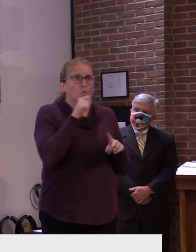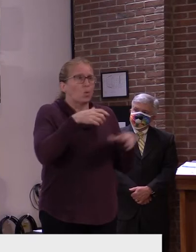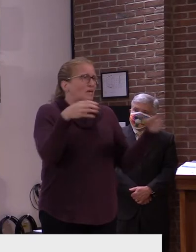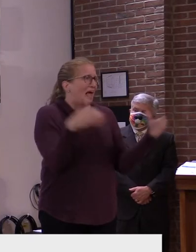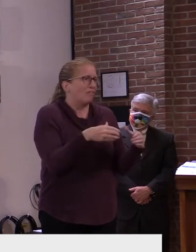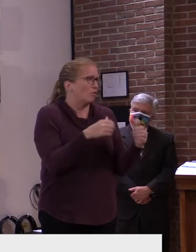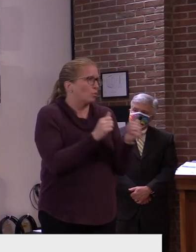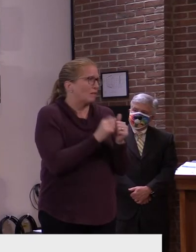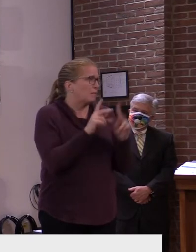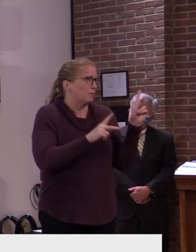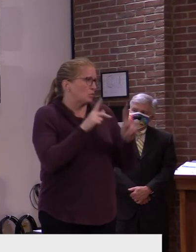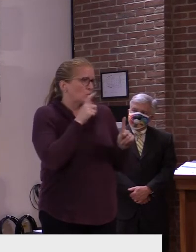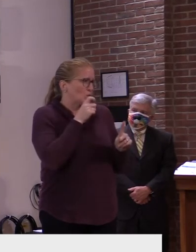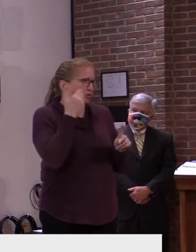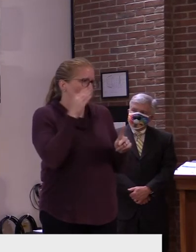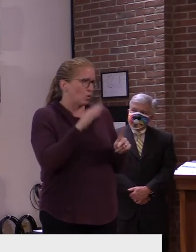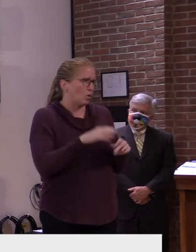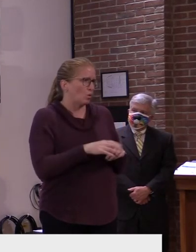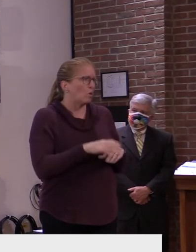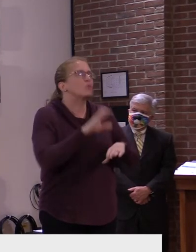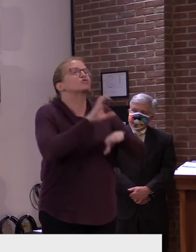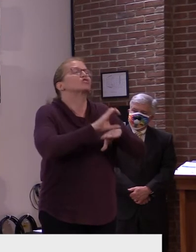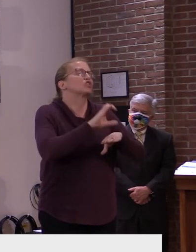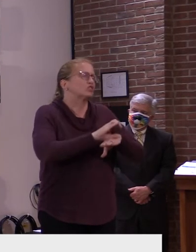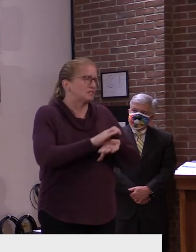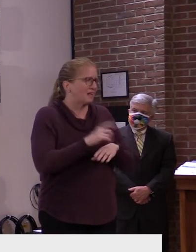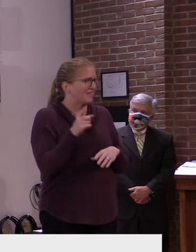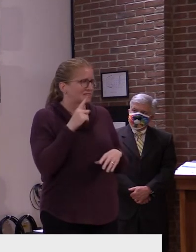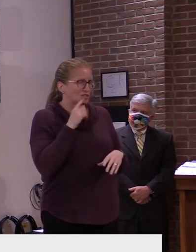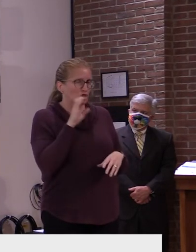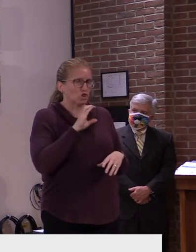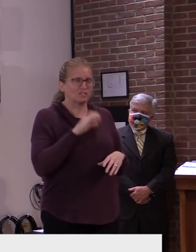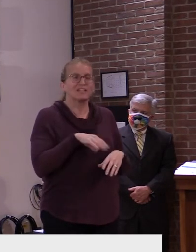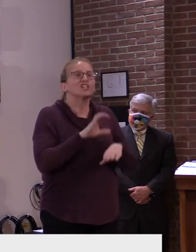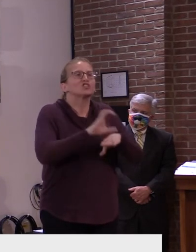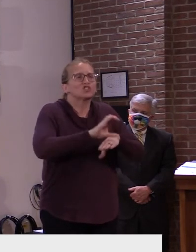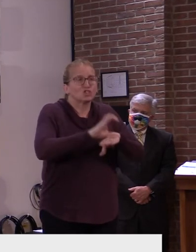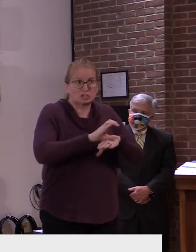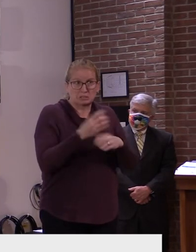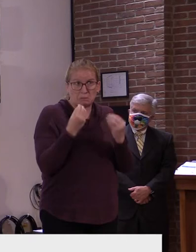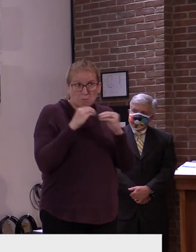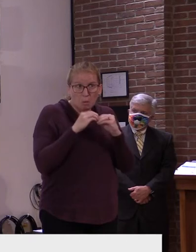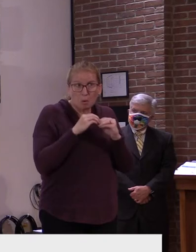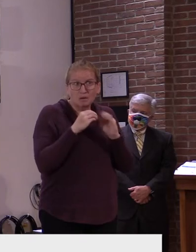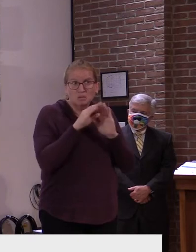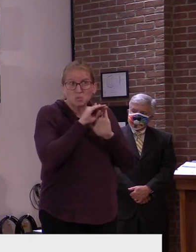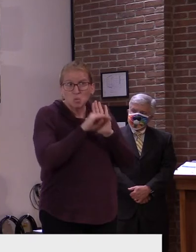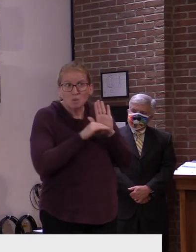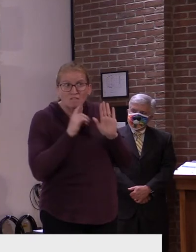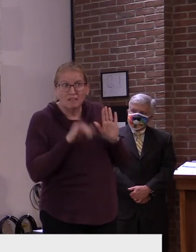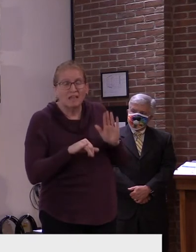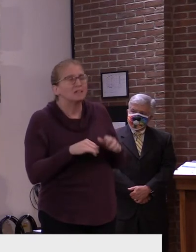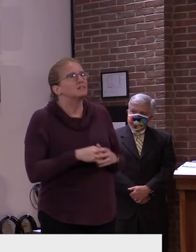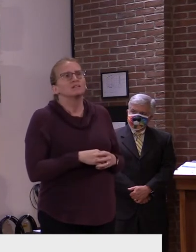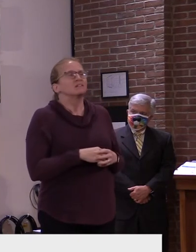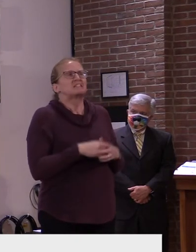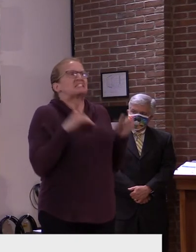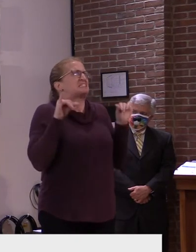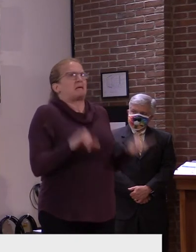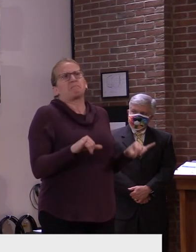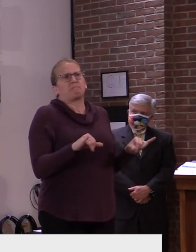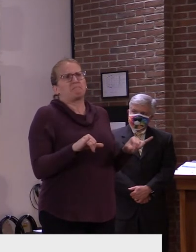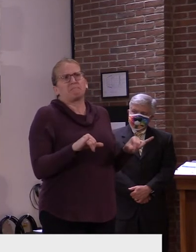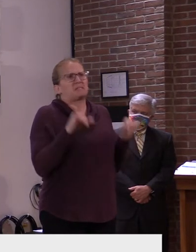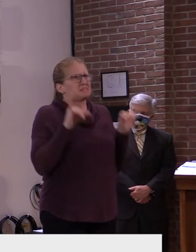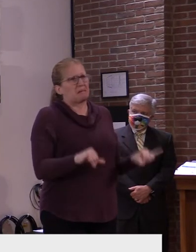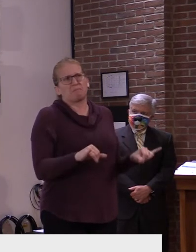Yeah, the other guidelines are still in place, the existing guidelines. We have not changed them at this point in time.